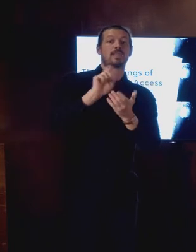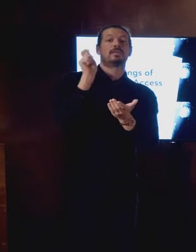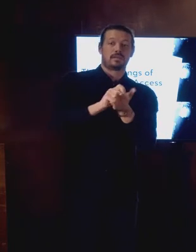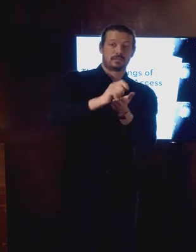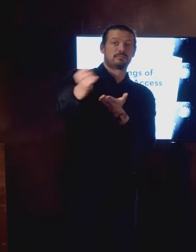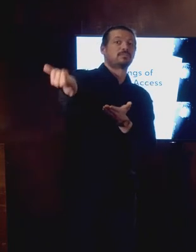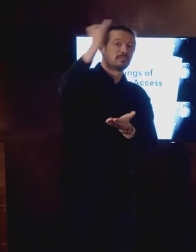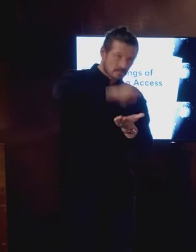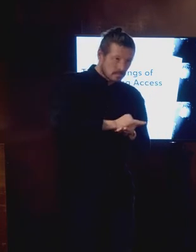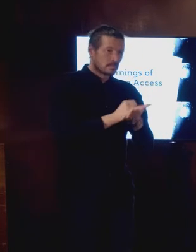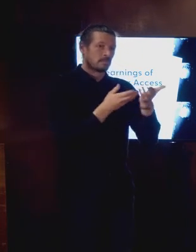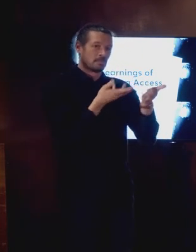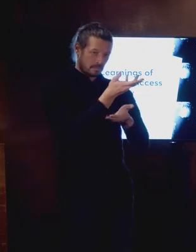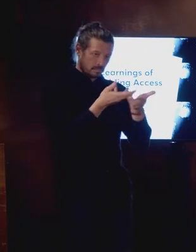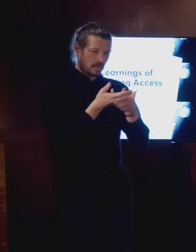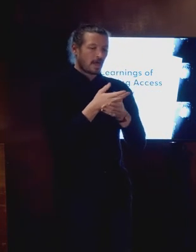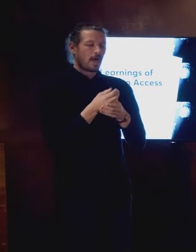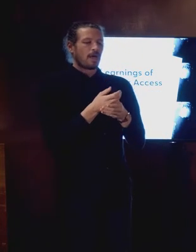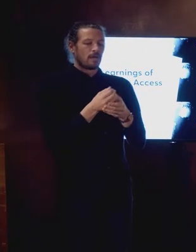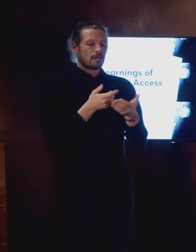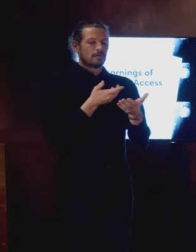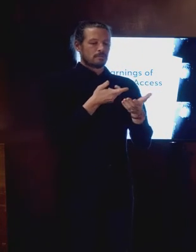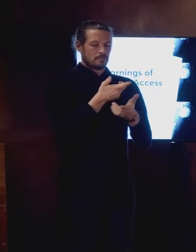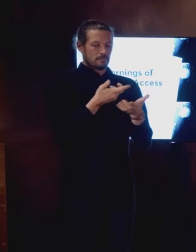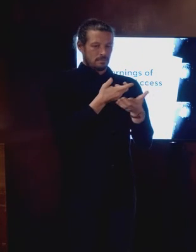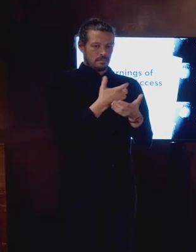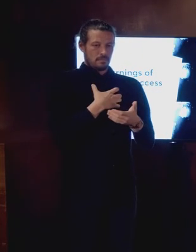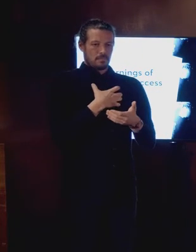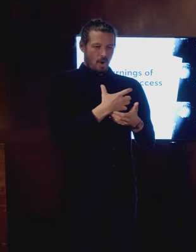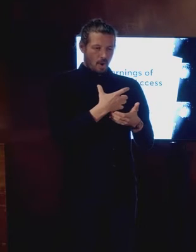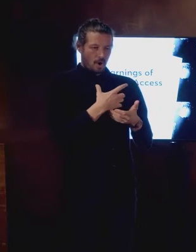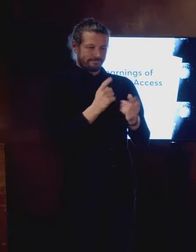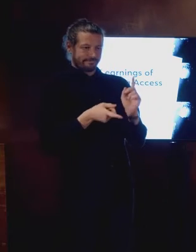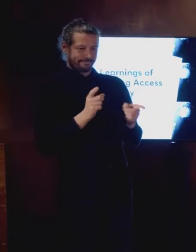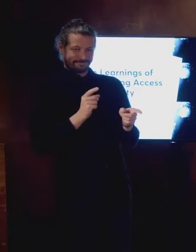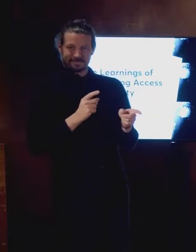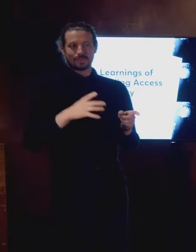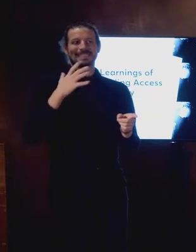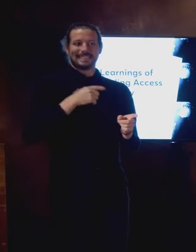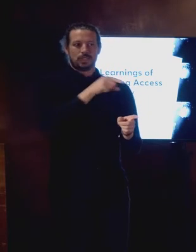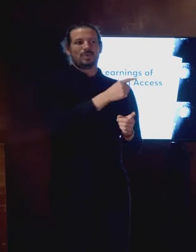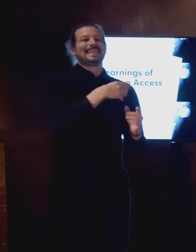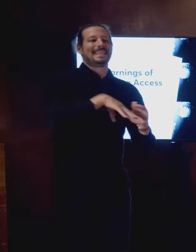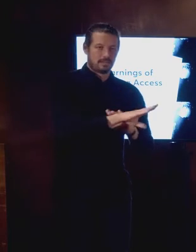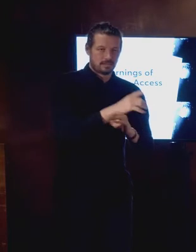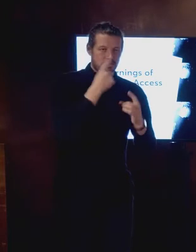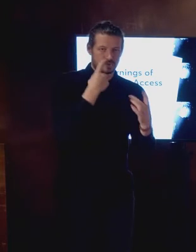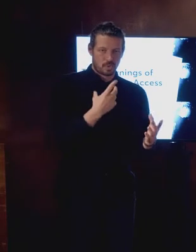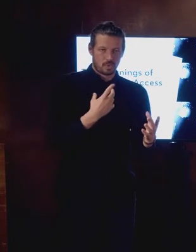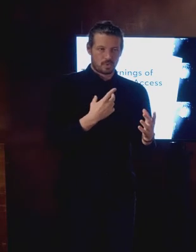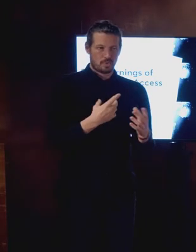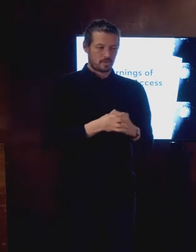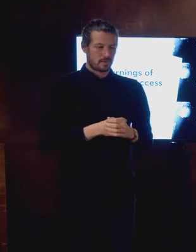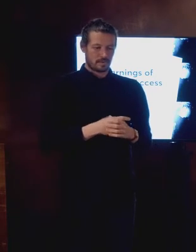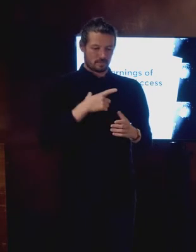having conversations. And then as we went deeper, we decided we can't do this show without having Asphyxia in it because the